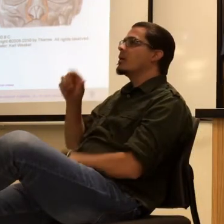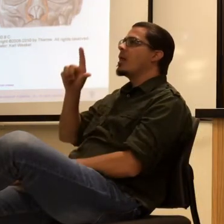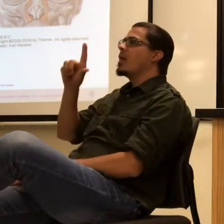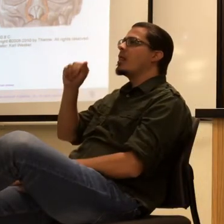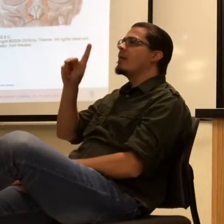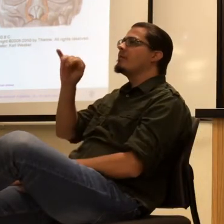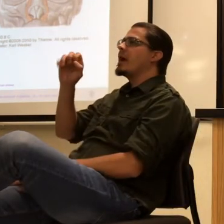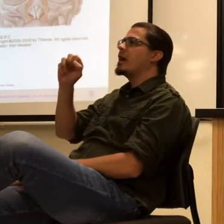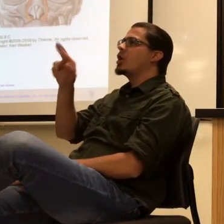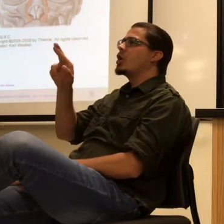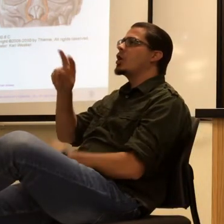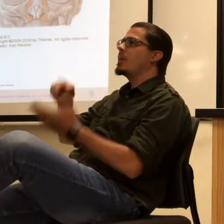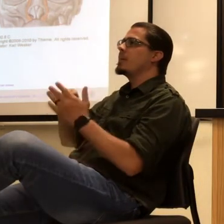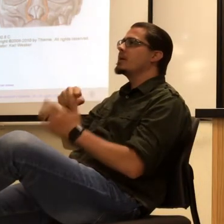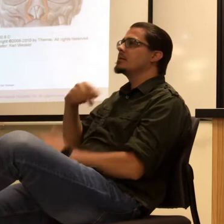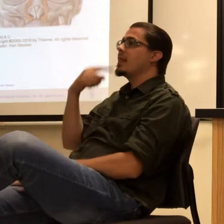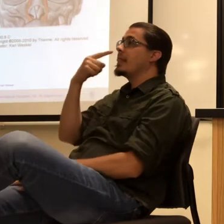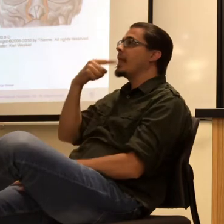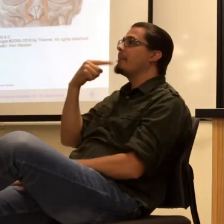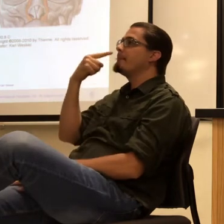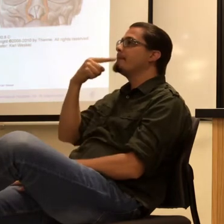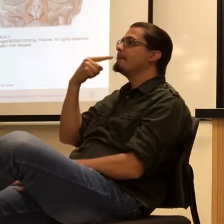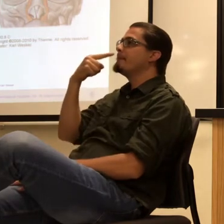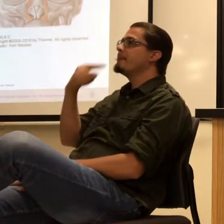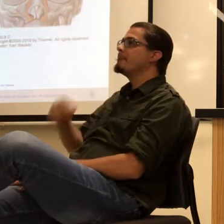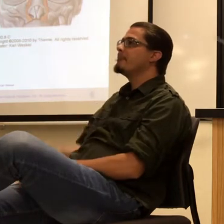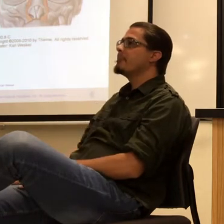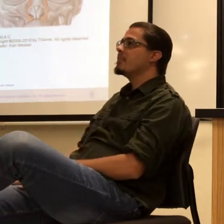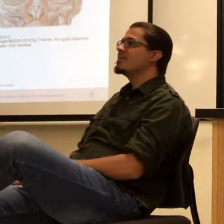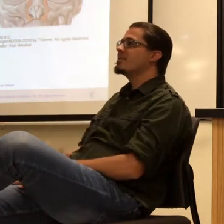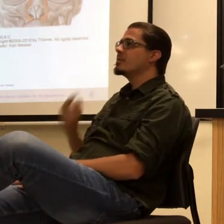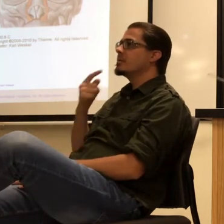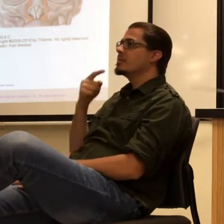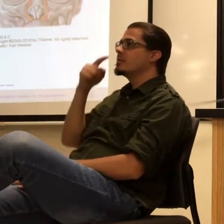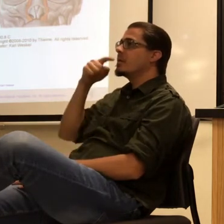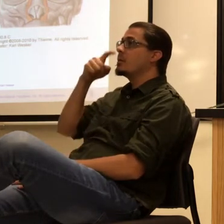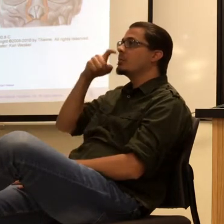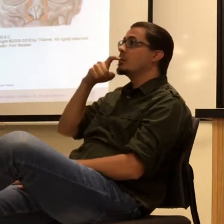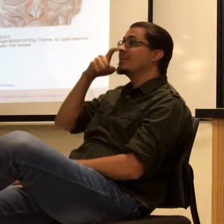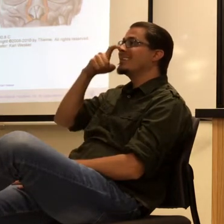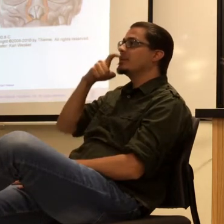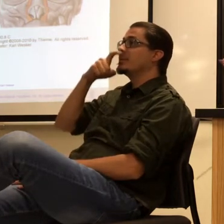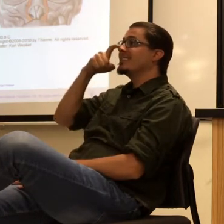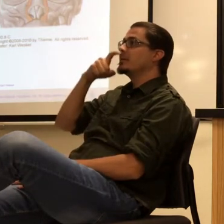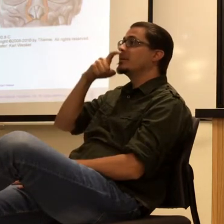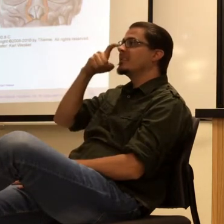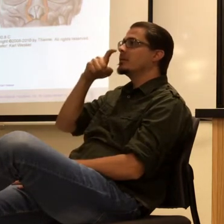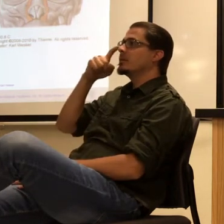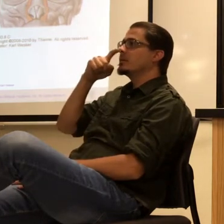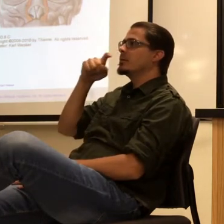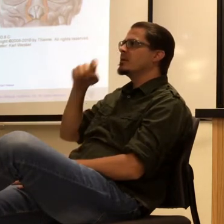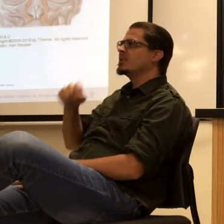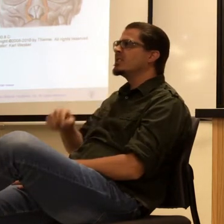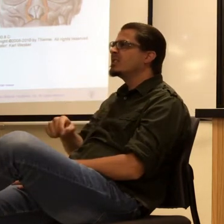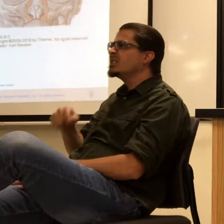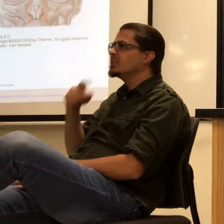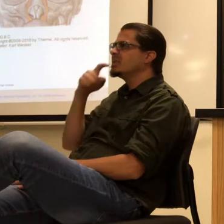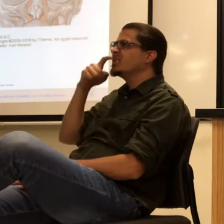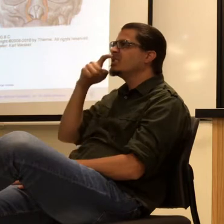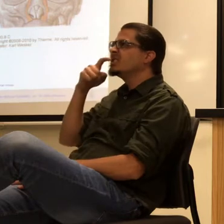lift, labi refers to lips. So it kind of lifts your upper lip there, like when you snarl, I